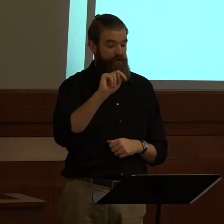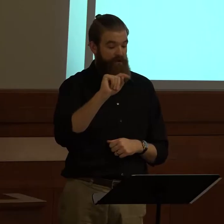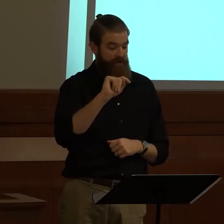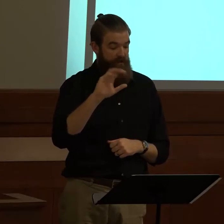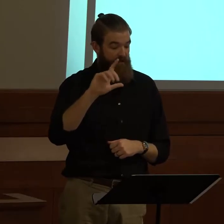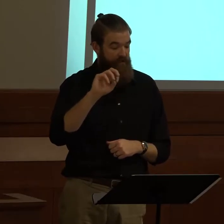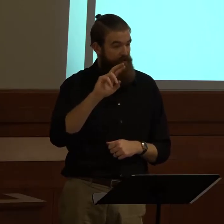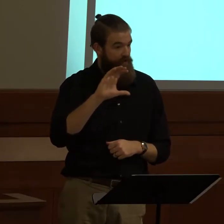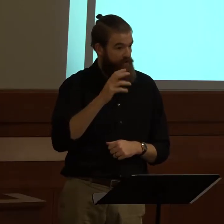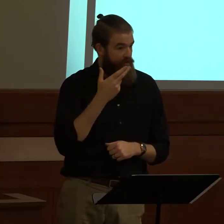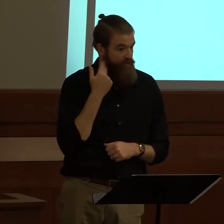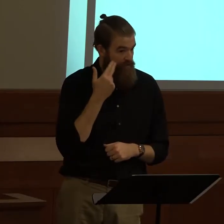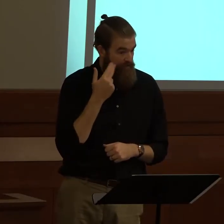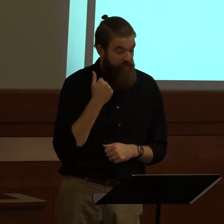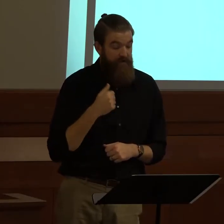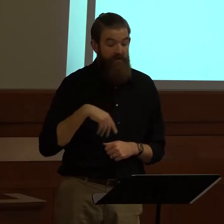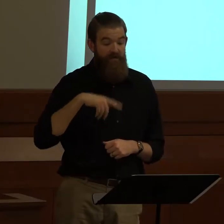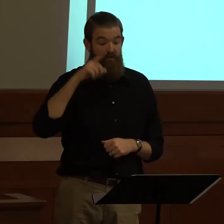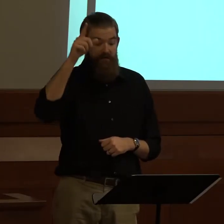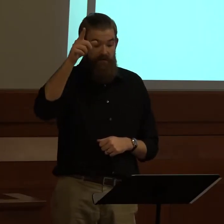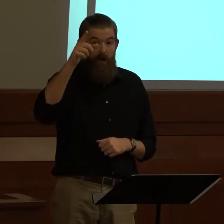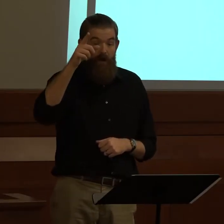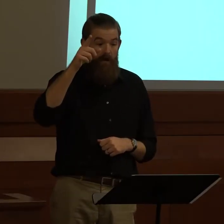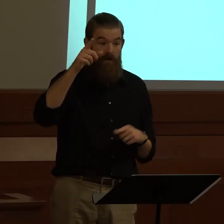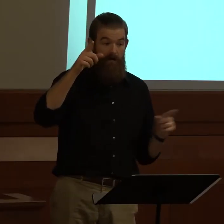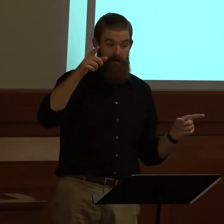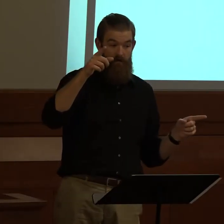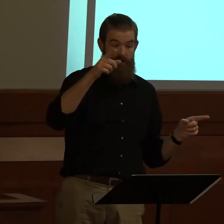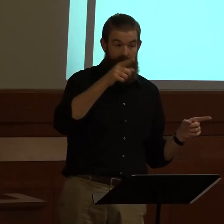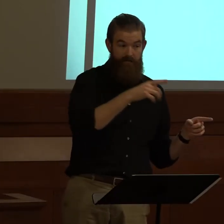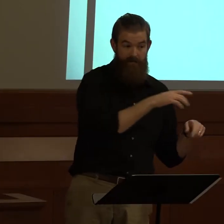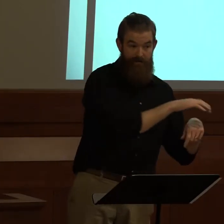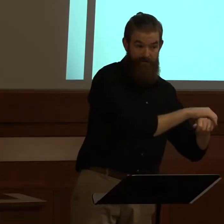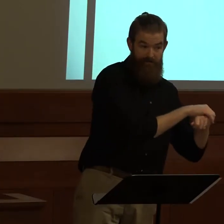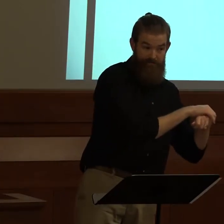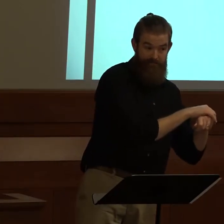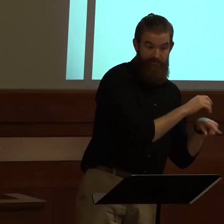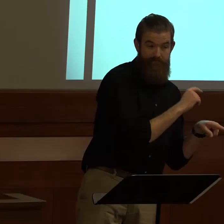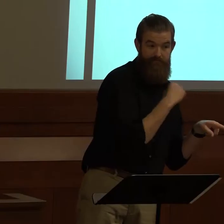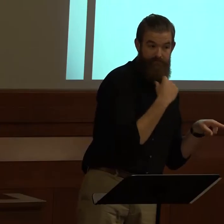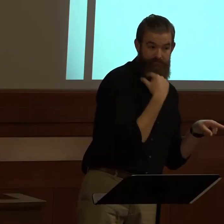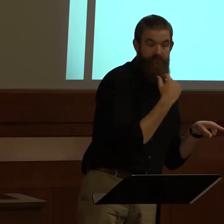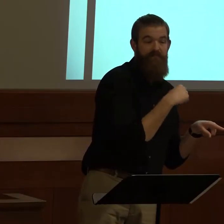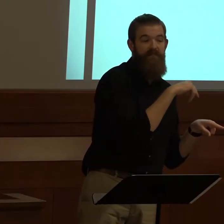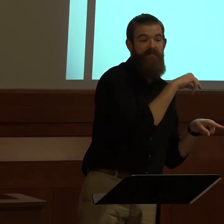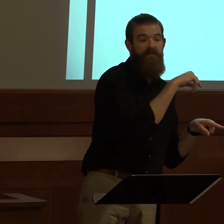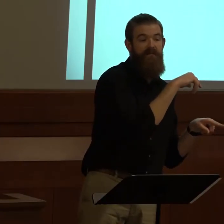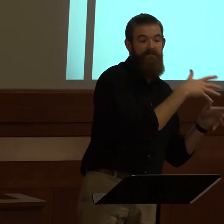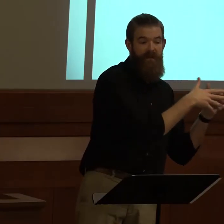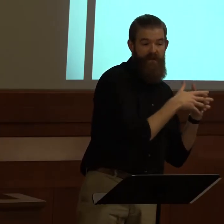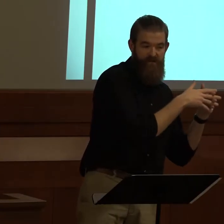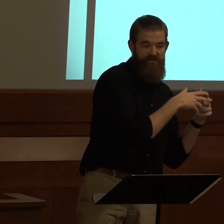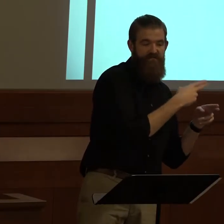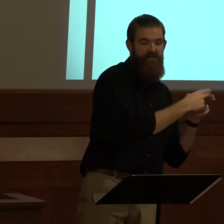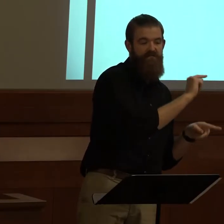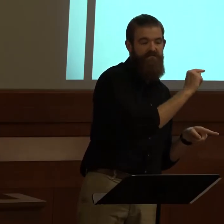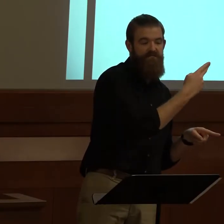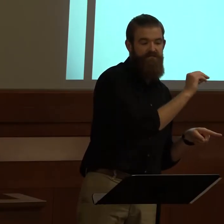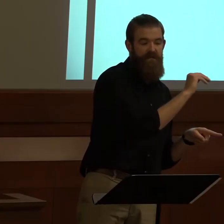language-based education spread in the New World. But subsequently, there was a long historical